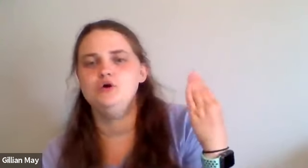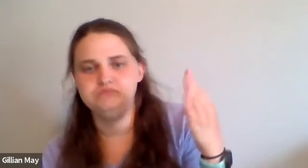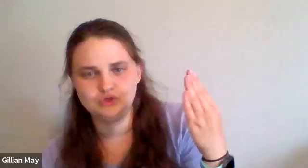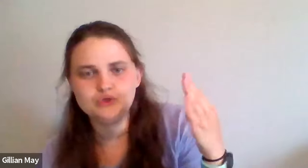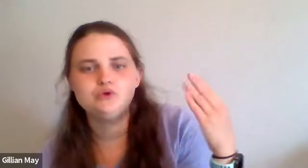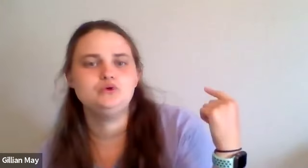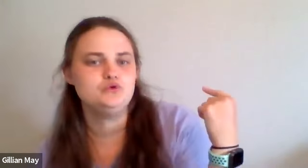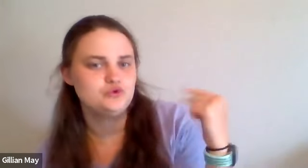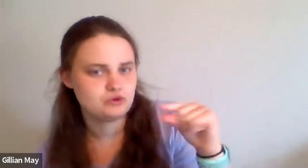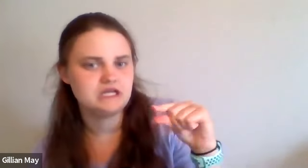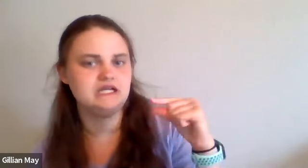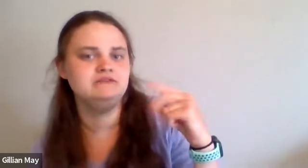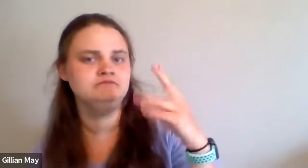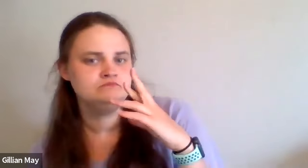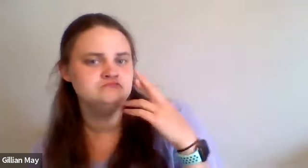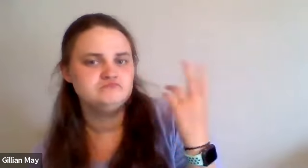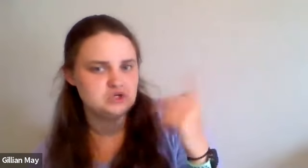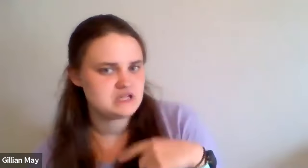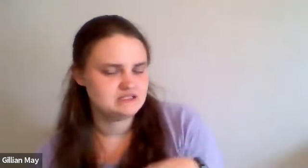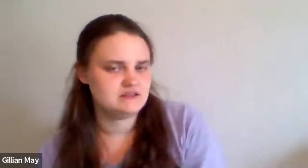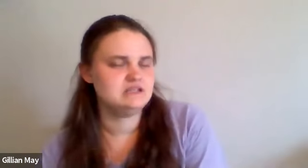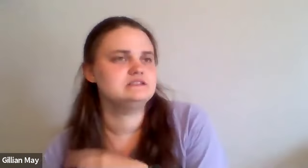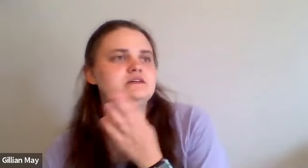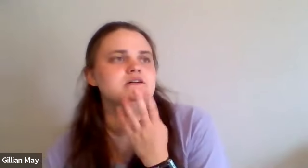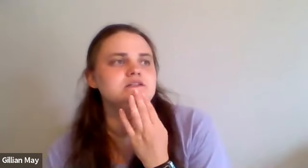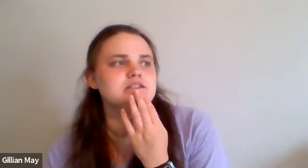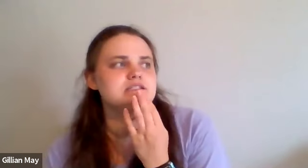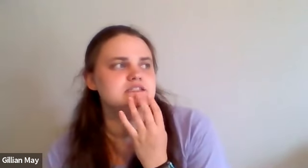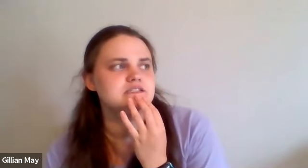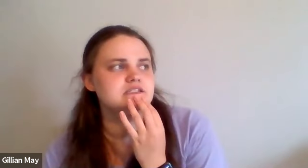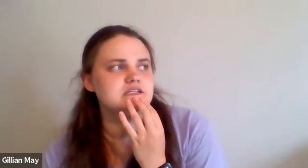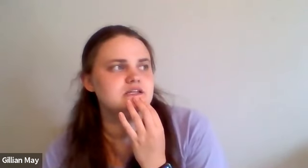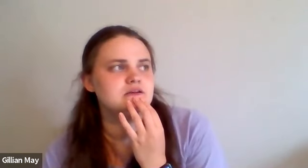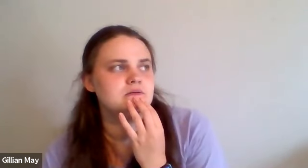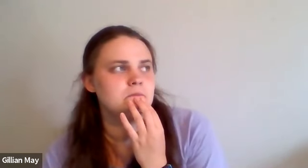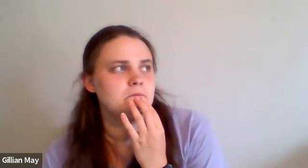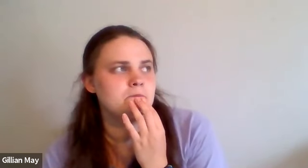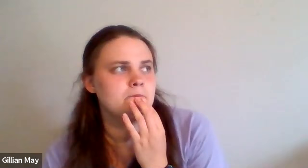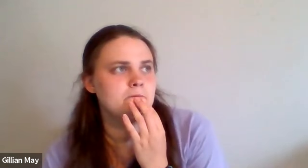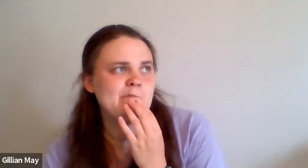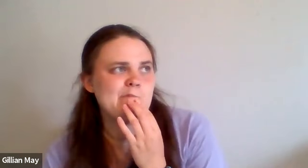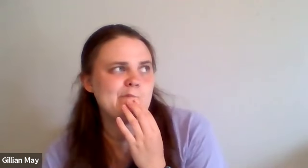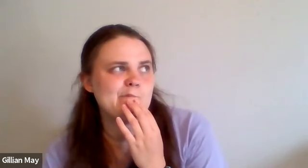yellow, blue, green, those kinds of things. Let's see. Okay,